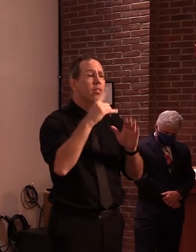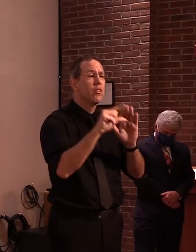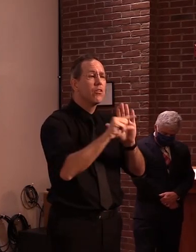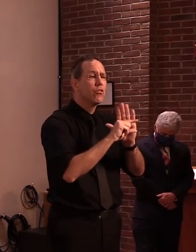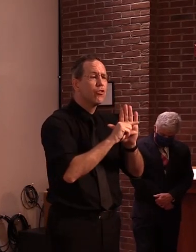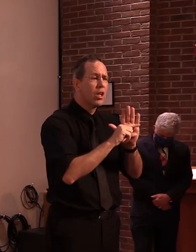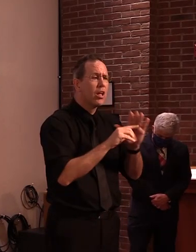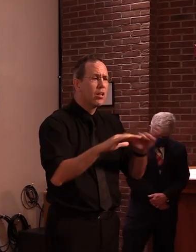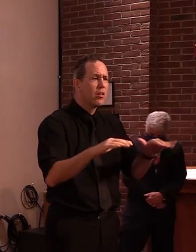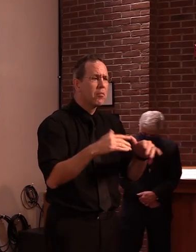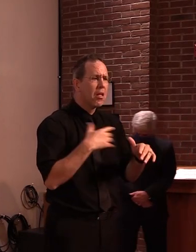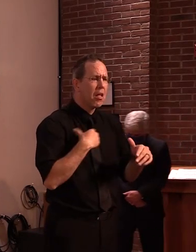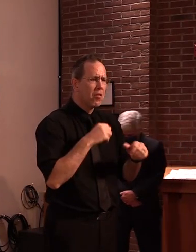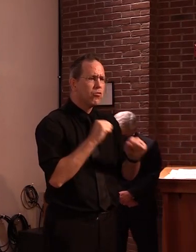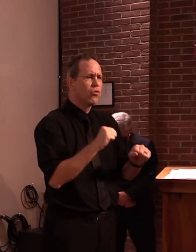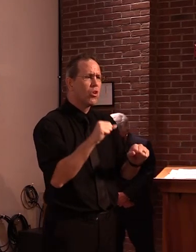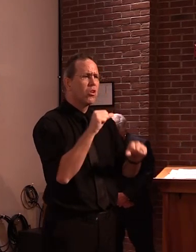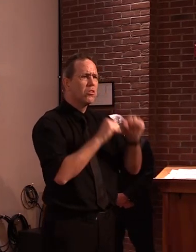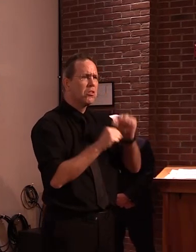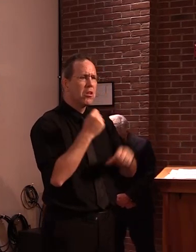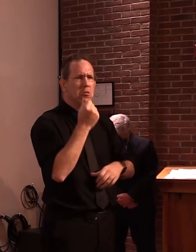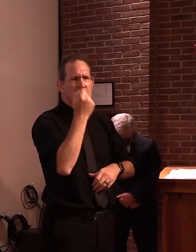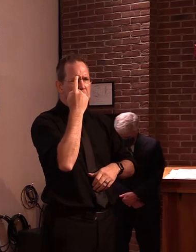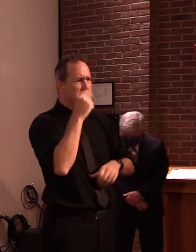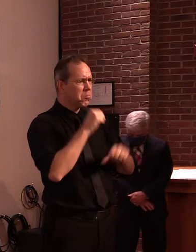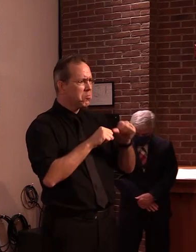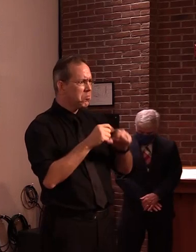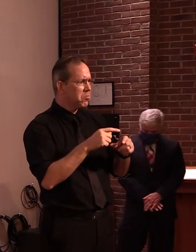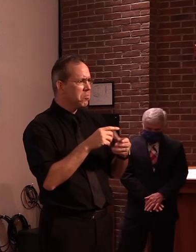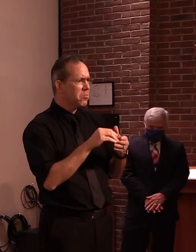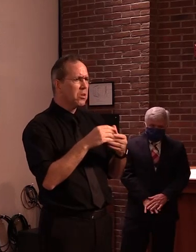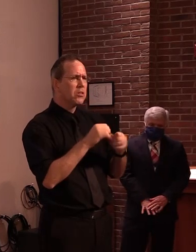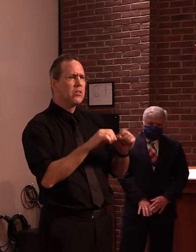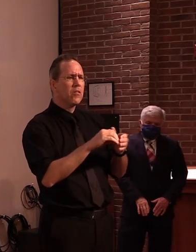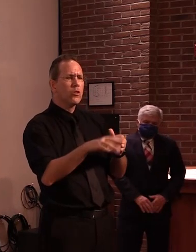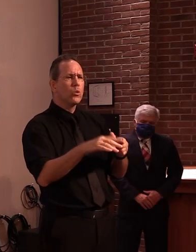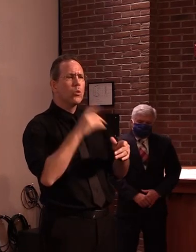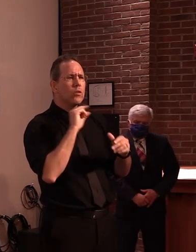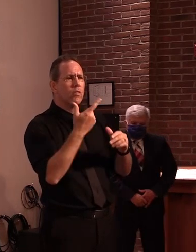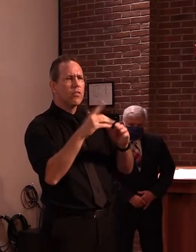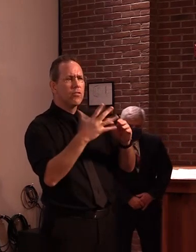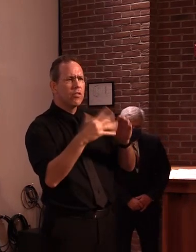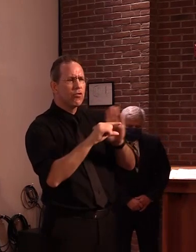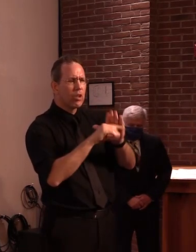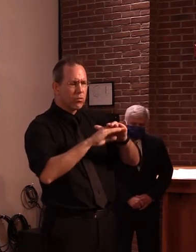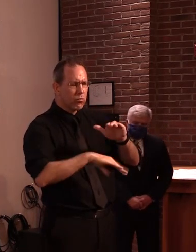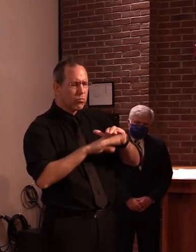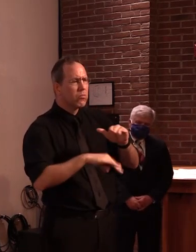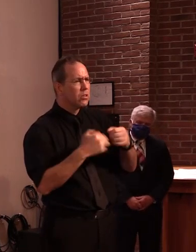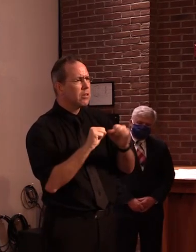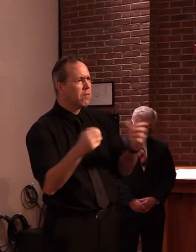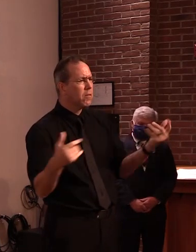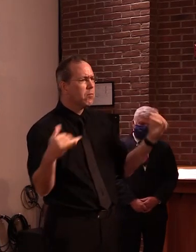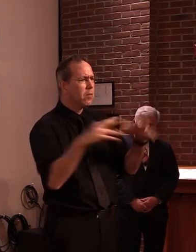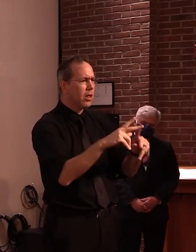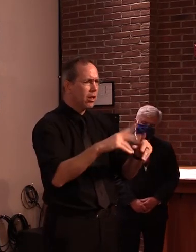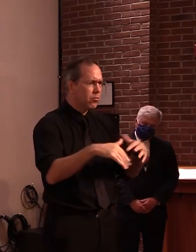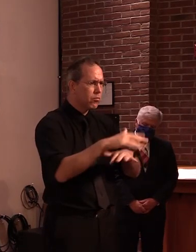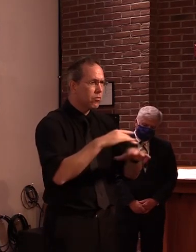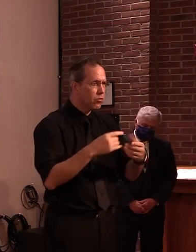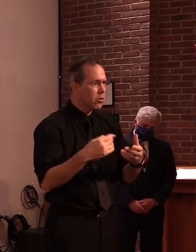reasons why we can reopen. There's compelling educational reasons why we can reopen. And I think as a state, we're just going to have